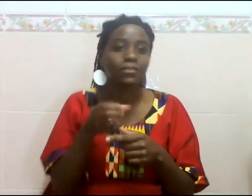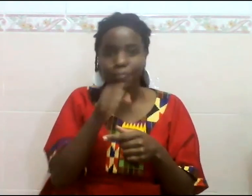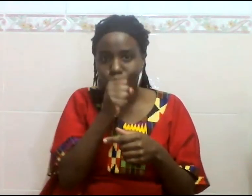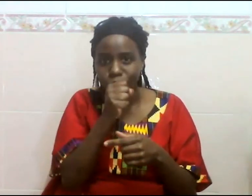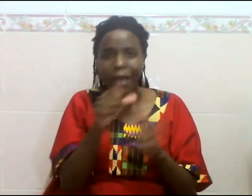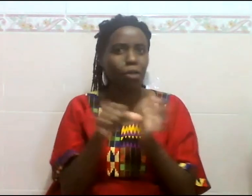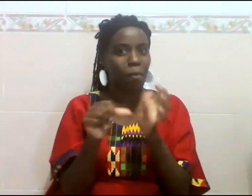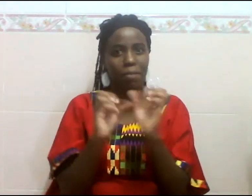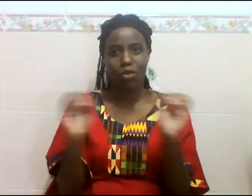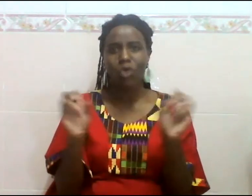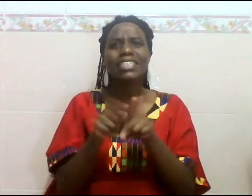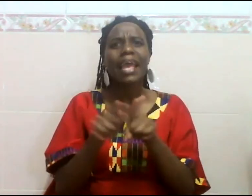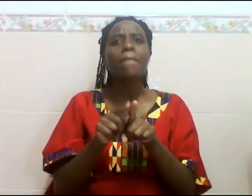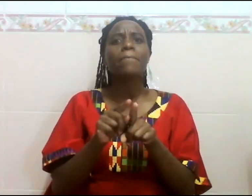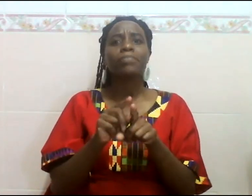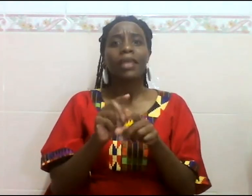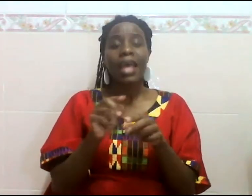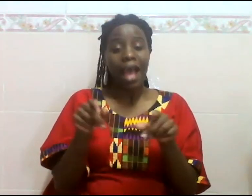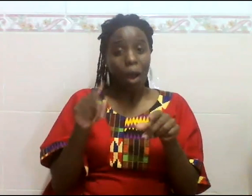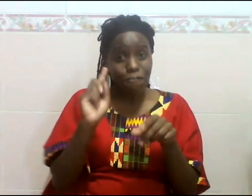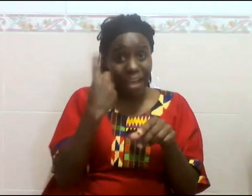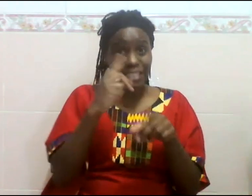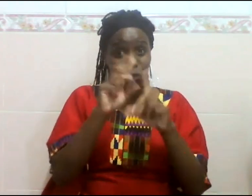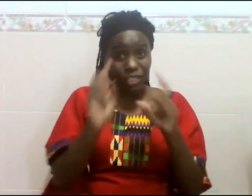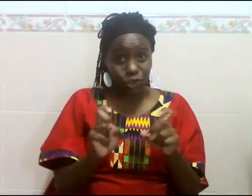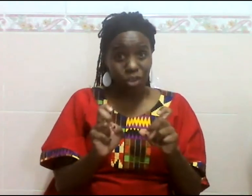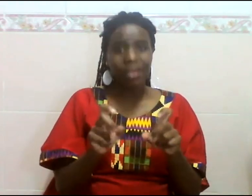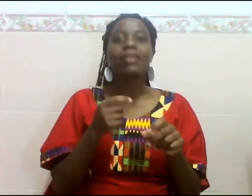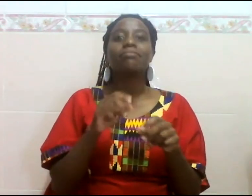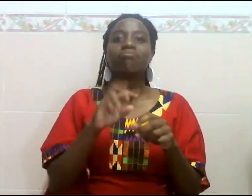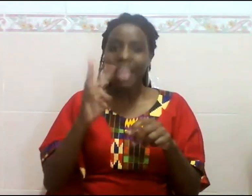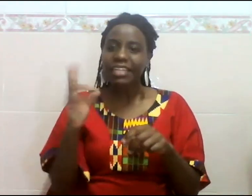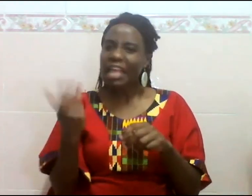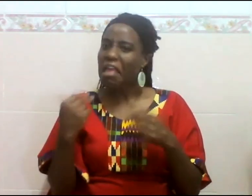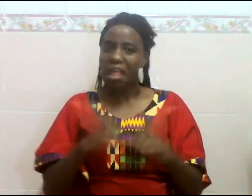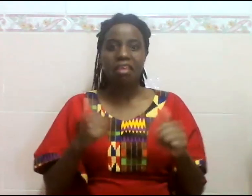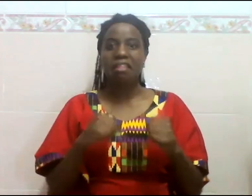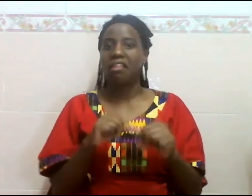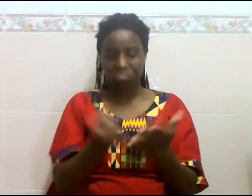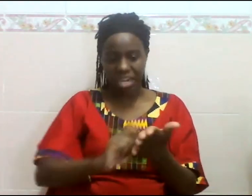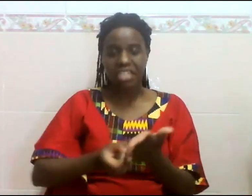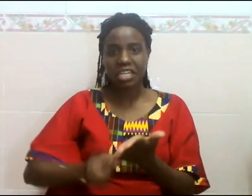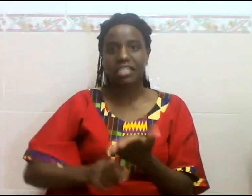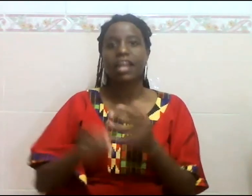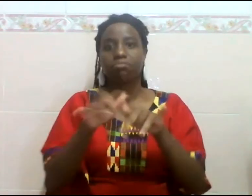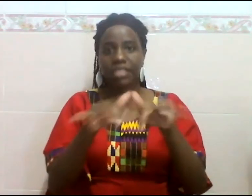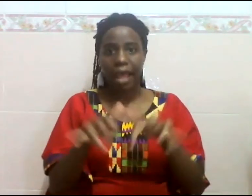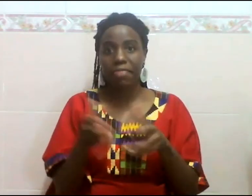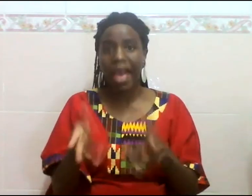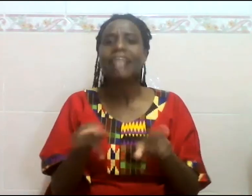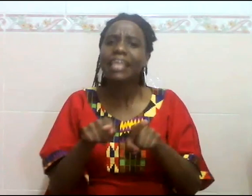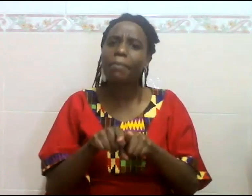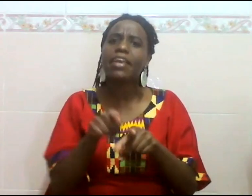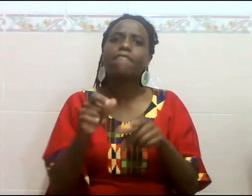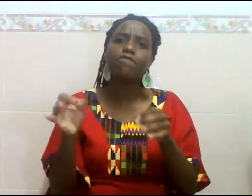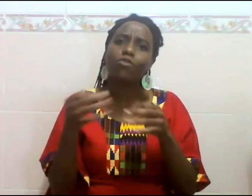did for that first question. But also we invite you all, if you feel like it, to unmute yourself.